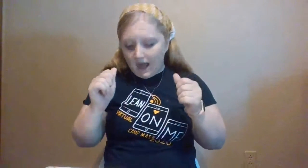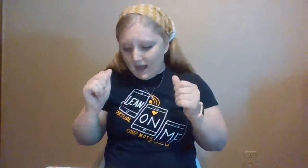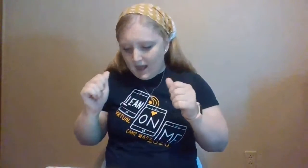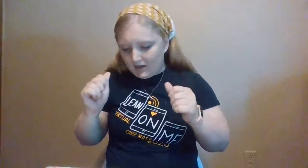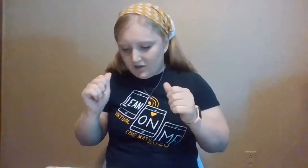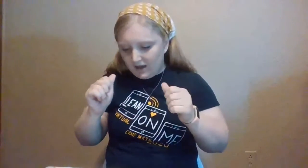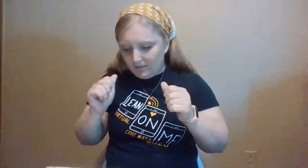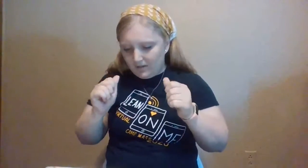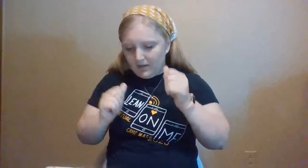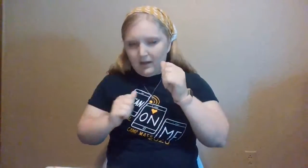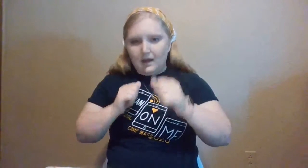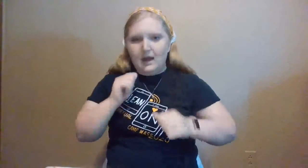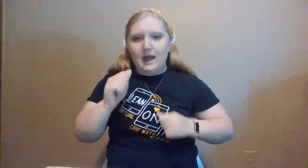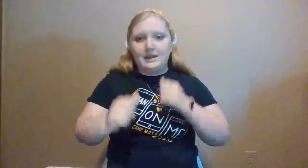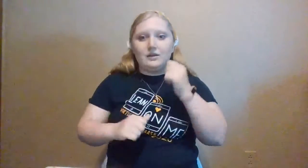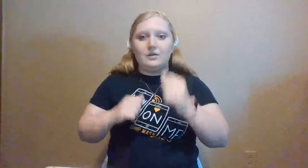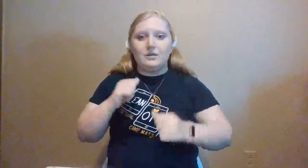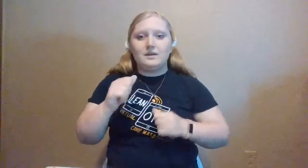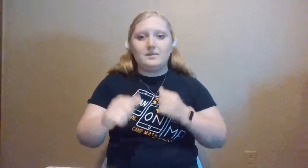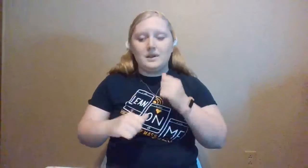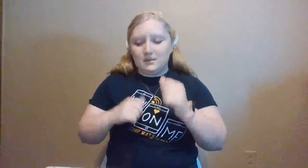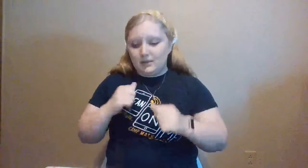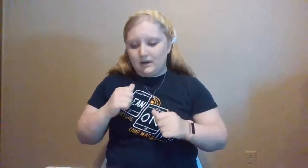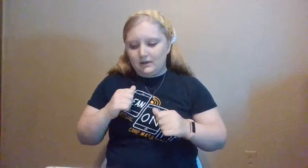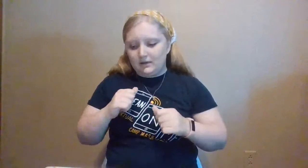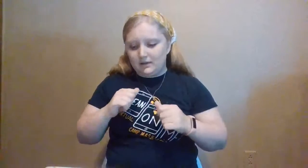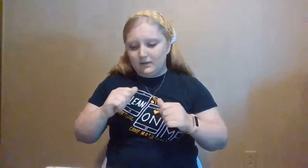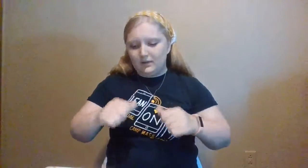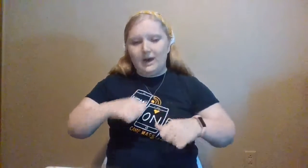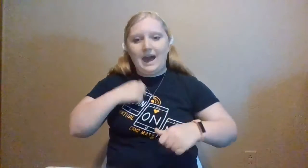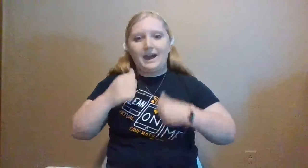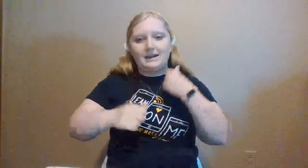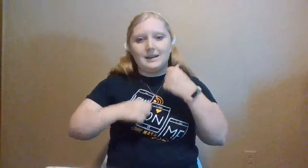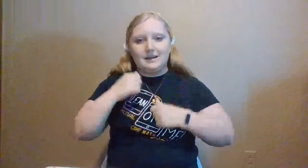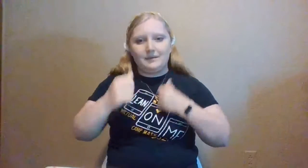A hand shape and you spin them around. So acting.